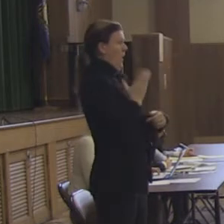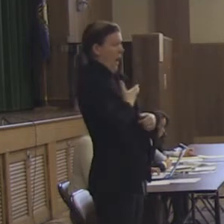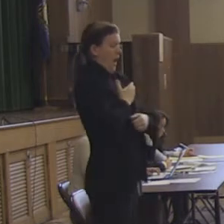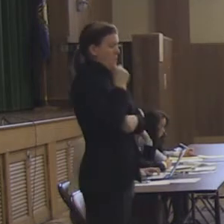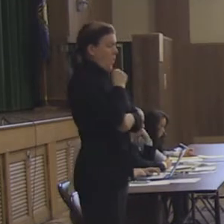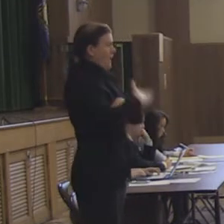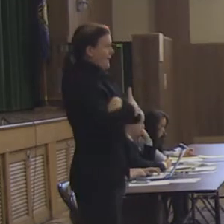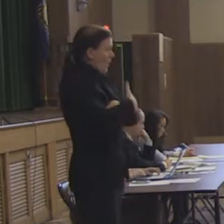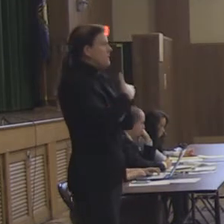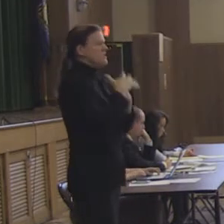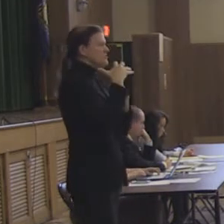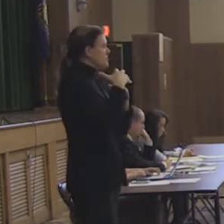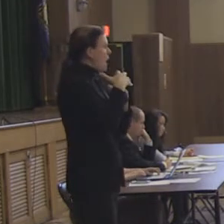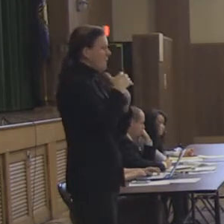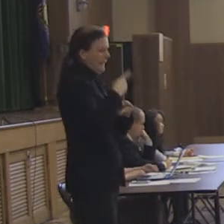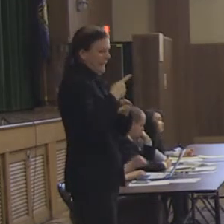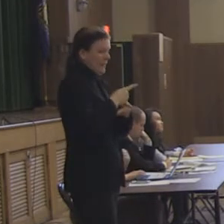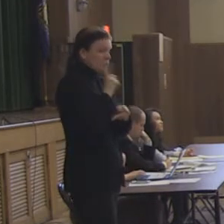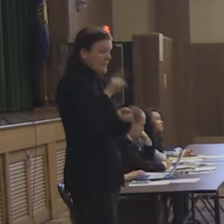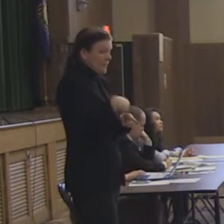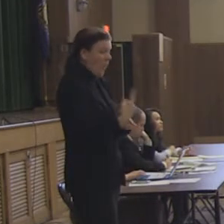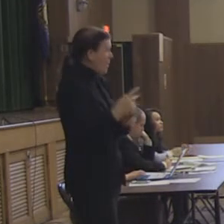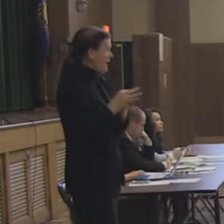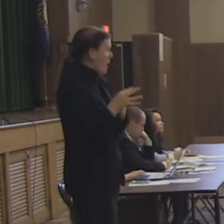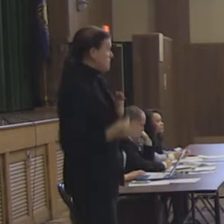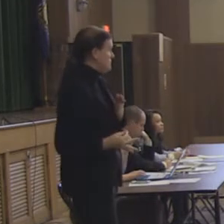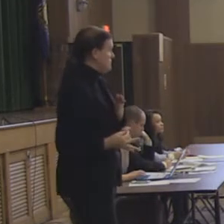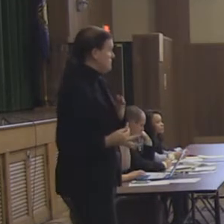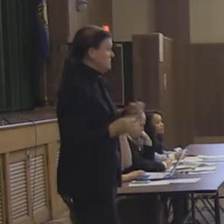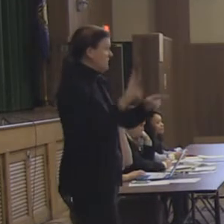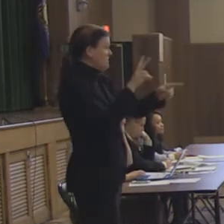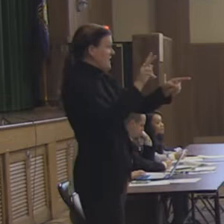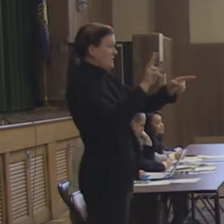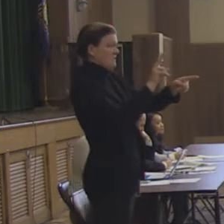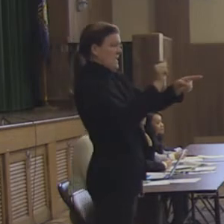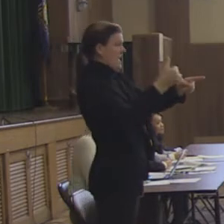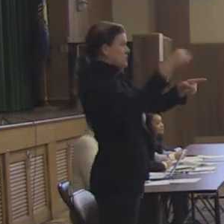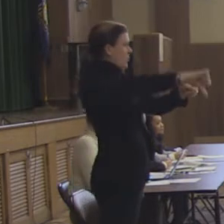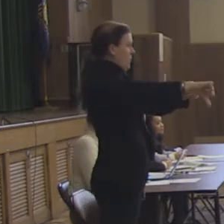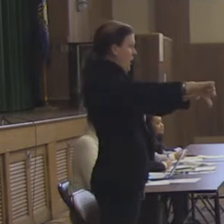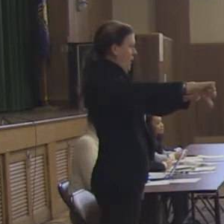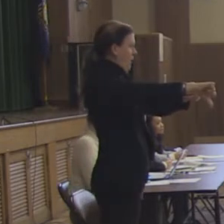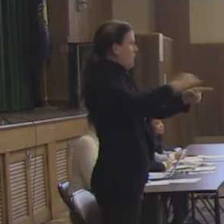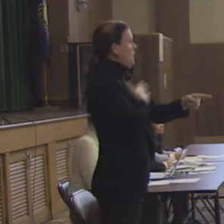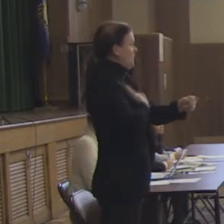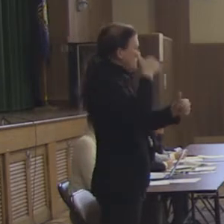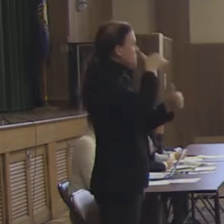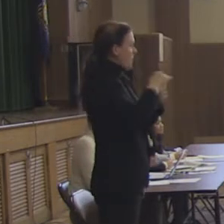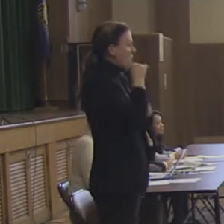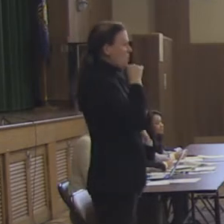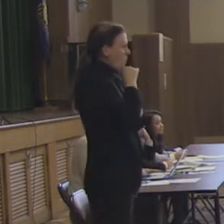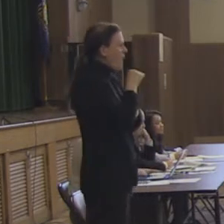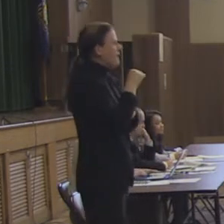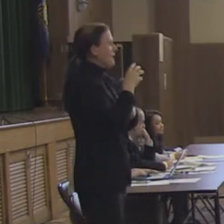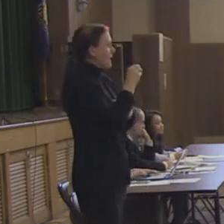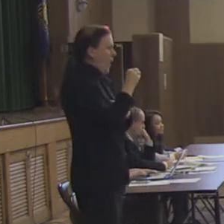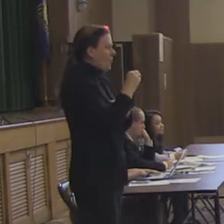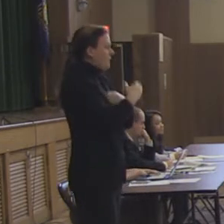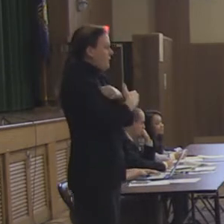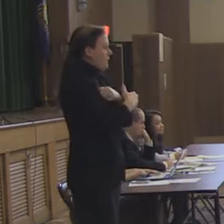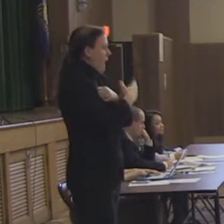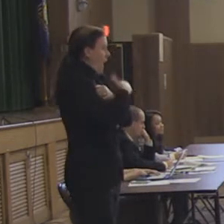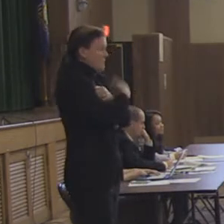because there was no place else for them to go. That's one of the things I need you to remember about Milwaukee County, is there is no